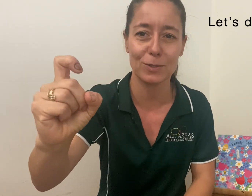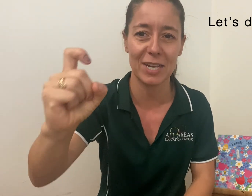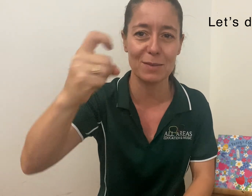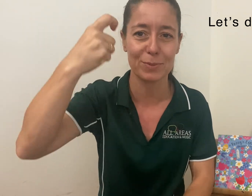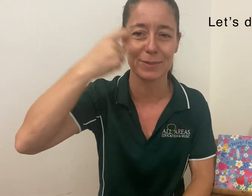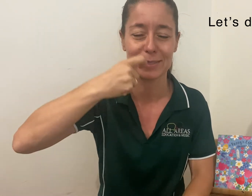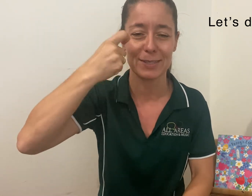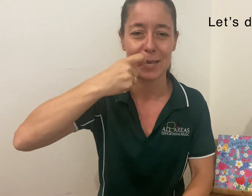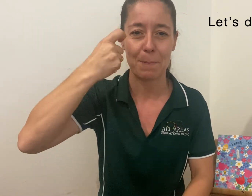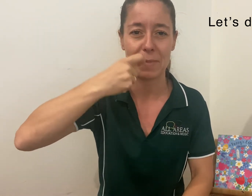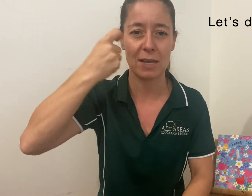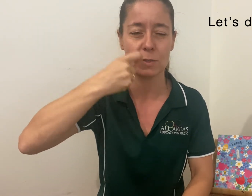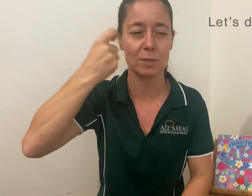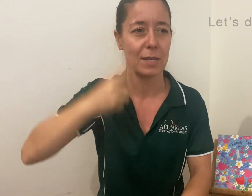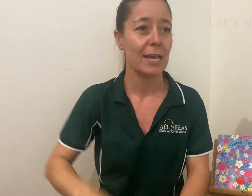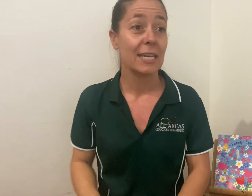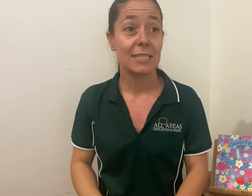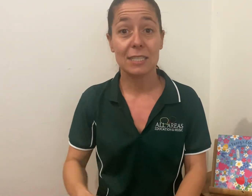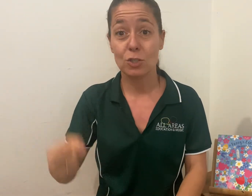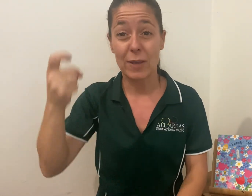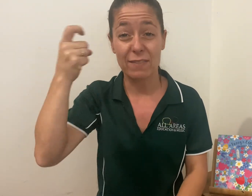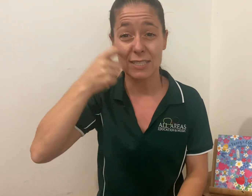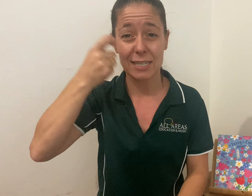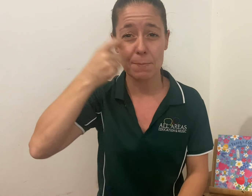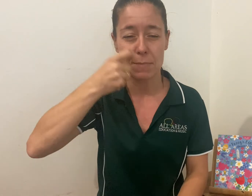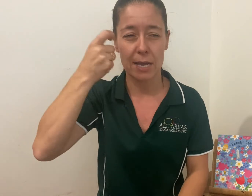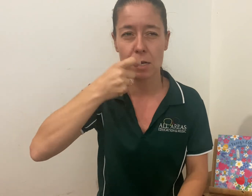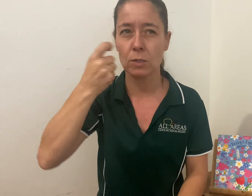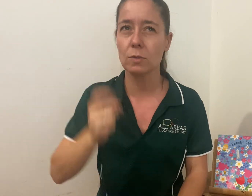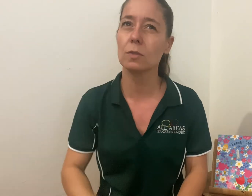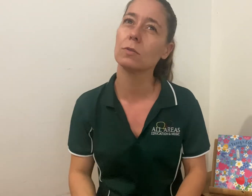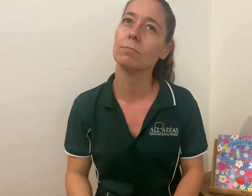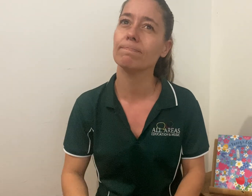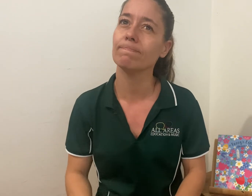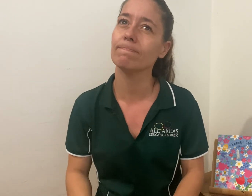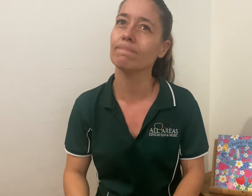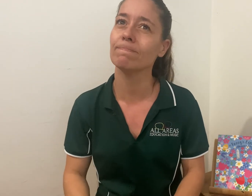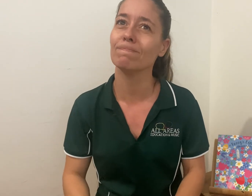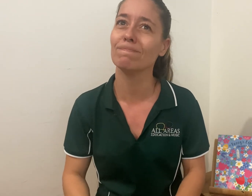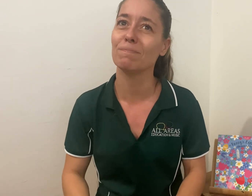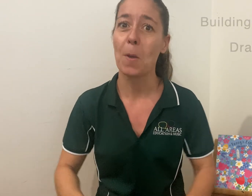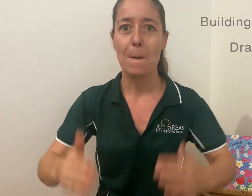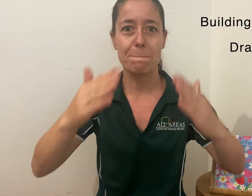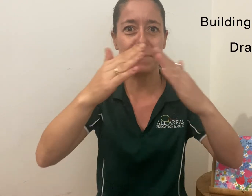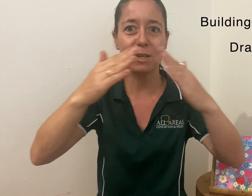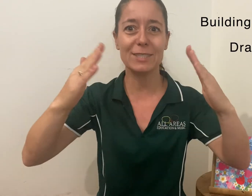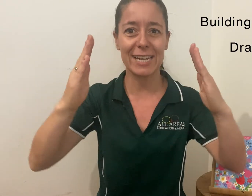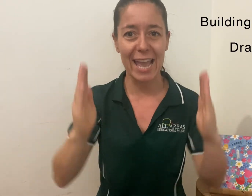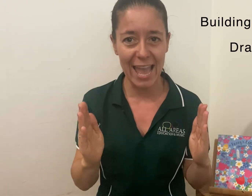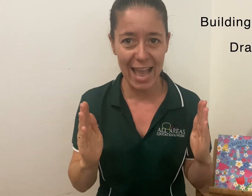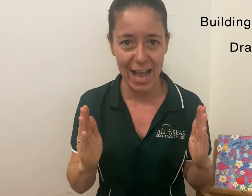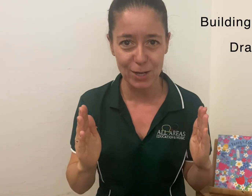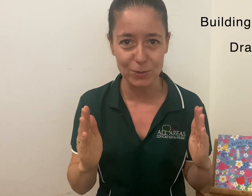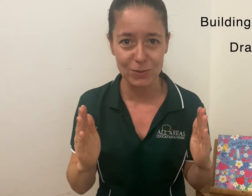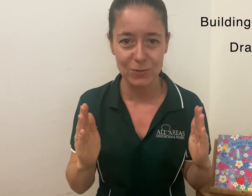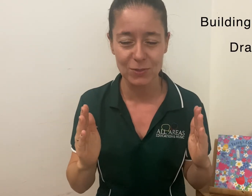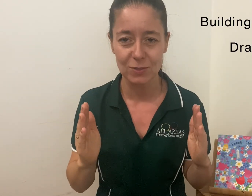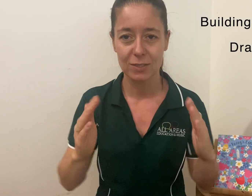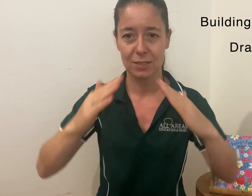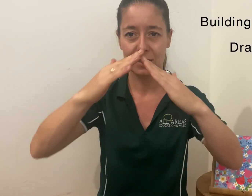shape. Mouse. Did you ever see a mouse? Building a house. Can